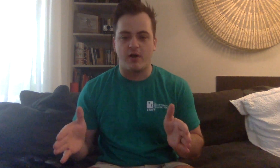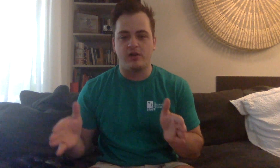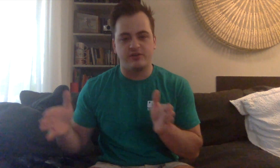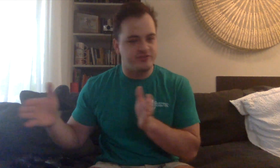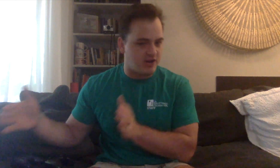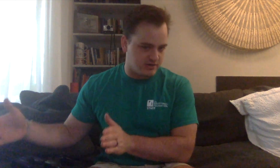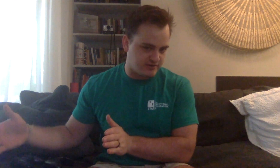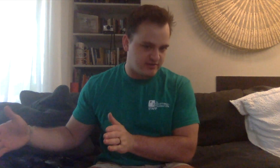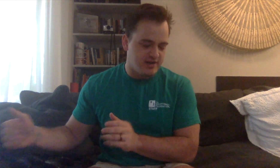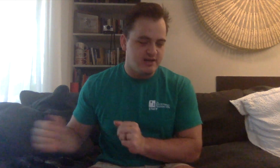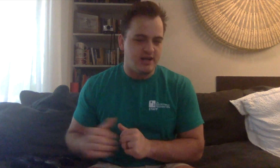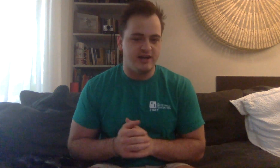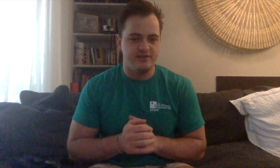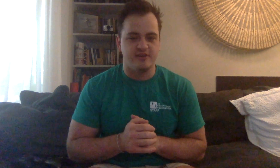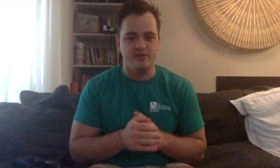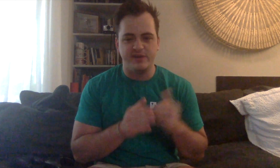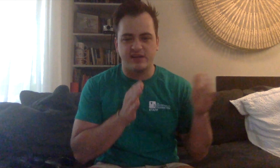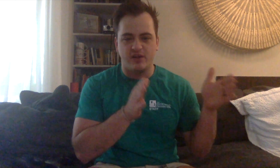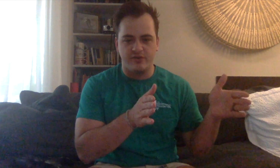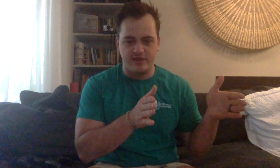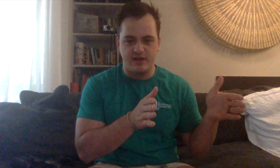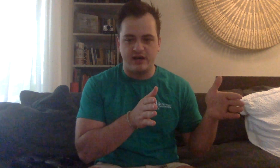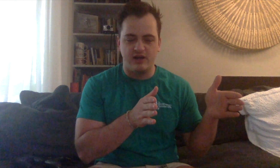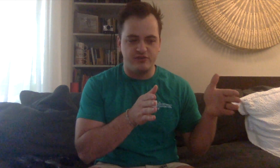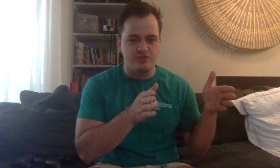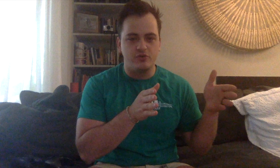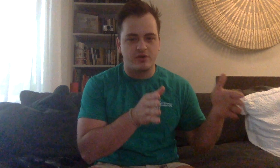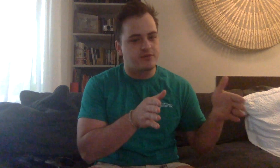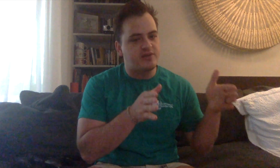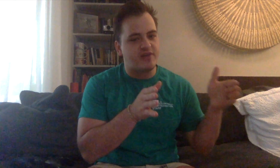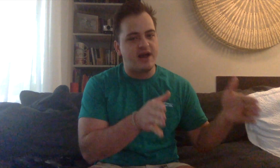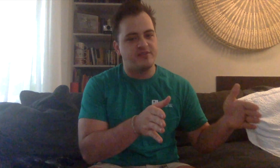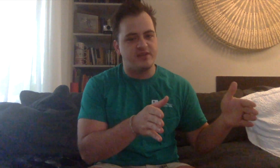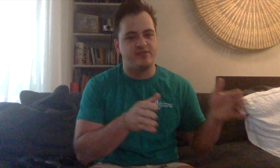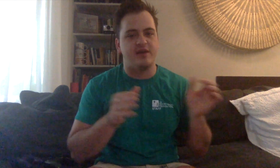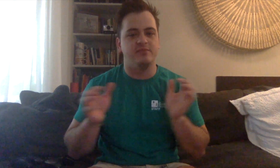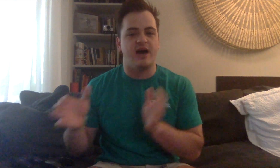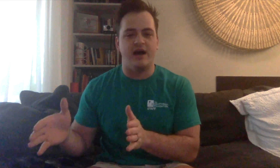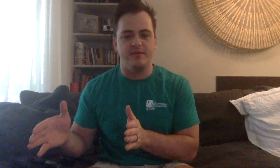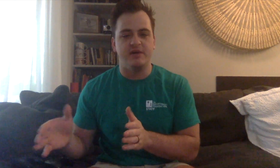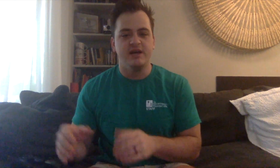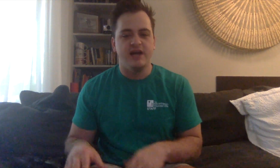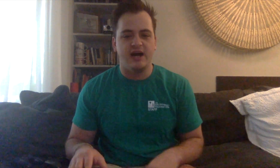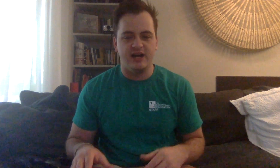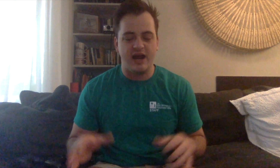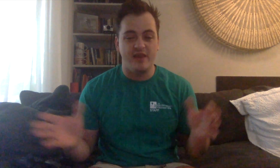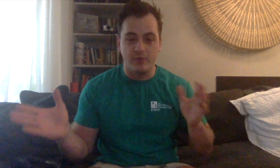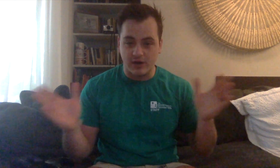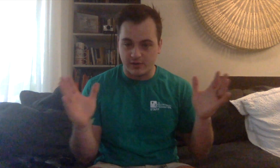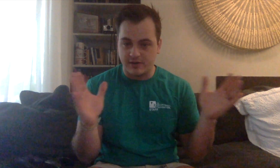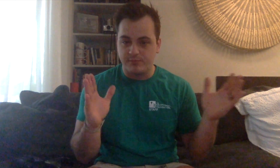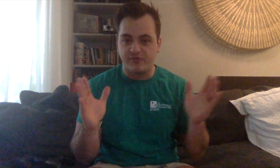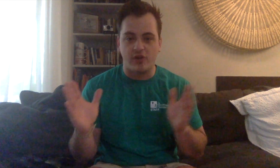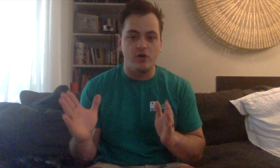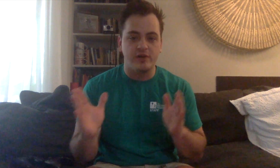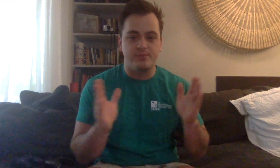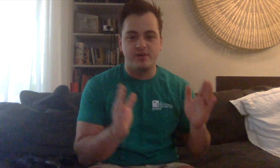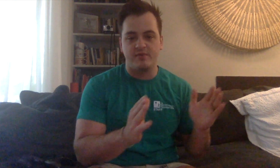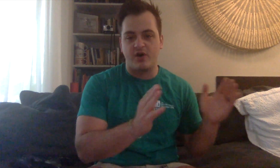smaller chunks so that we can learn 2 or 3 signs at the same time. And then we're going to slowly put them all